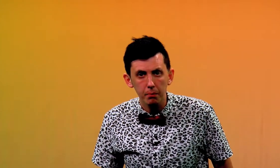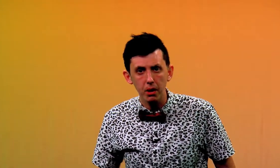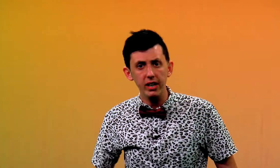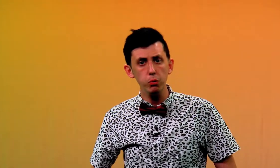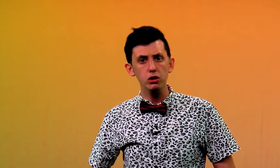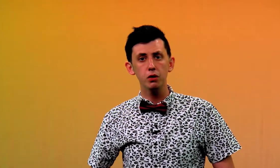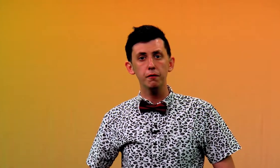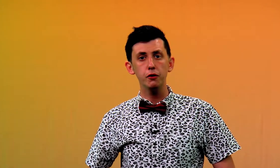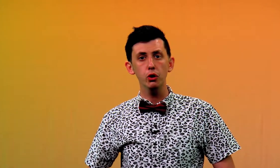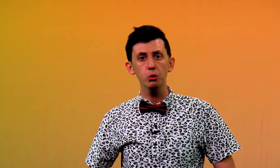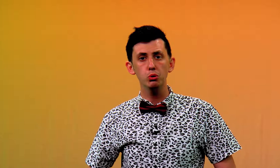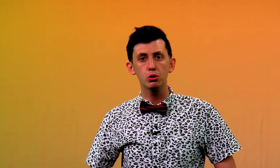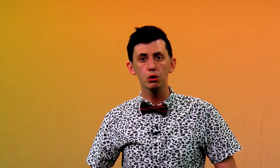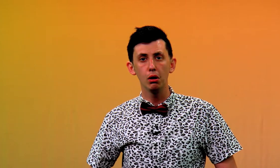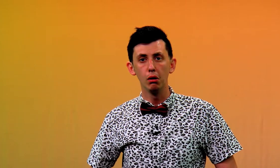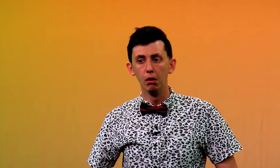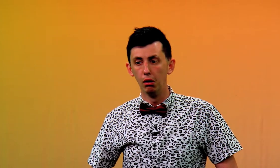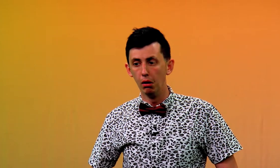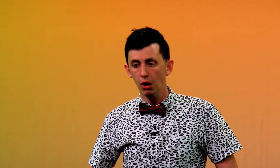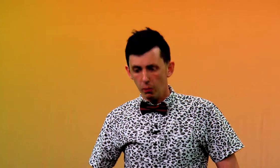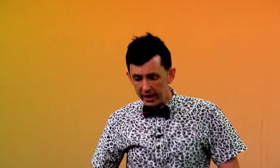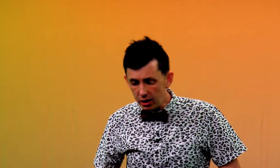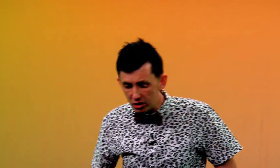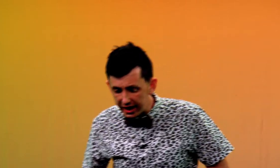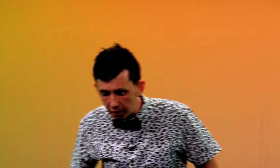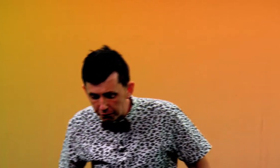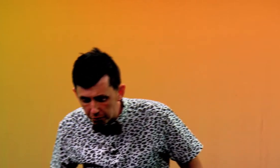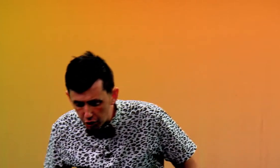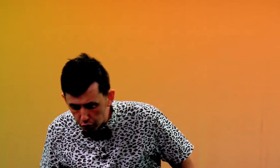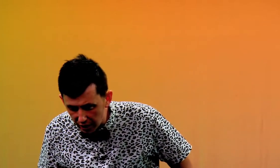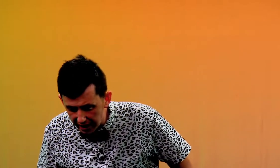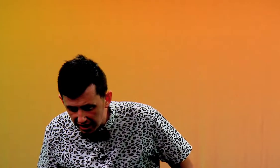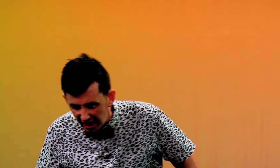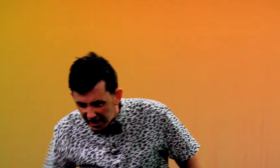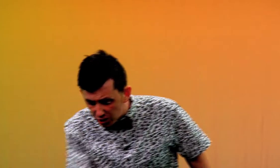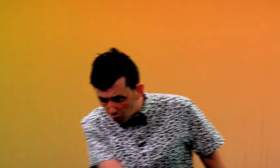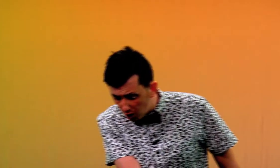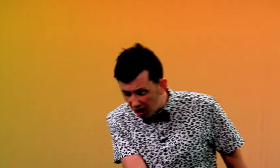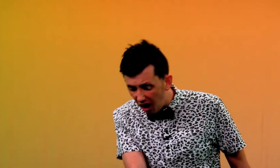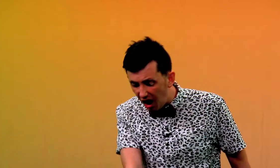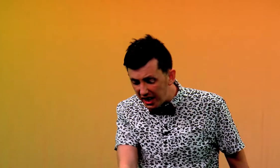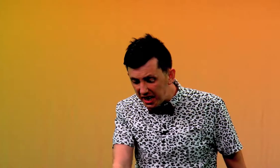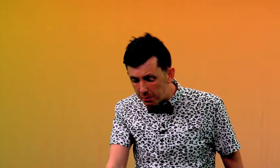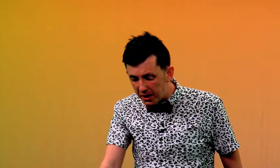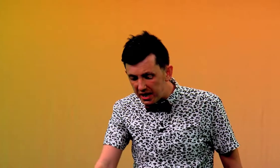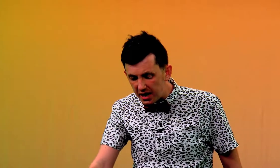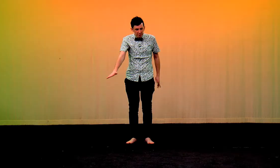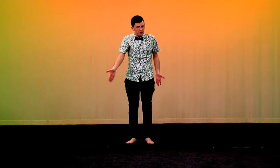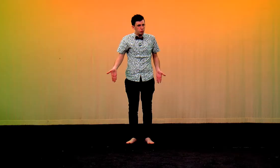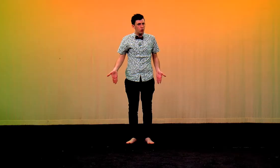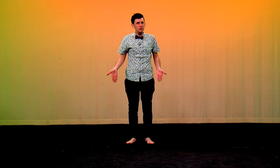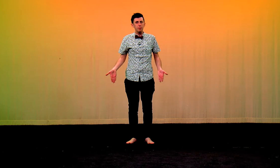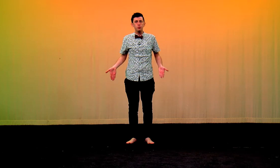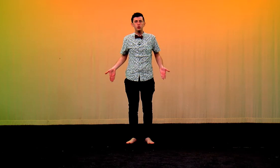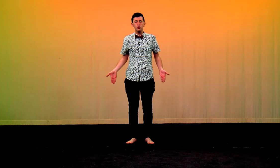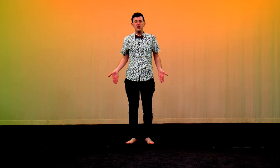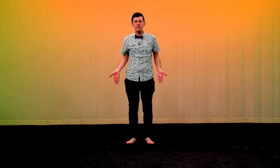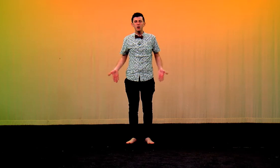Monkey was confused. When he looked down from the tree, he saw lying beneath his rose apple tree was